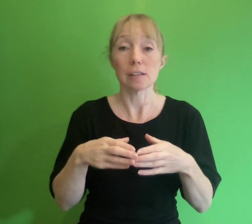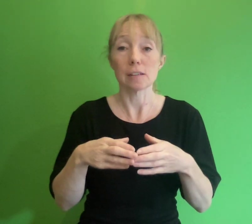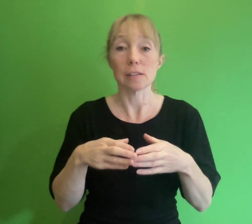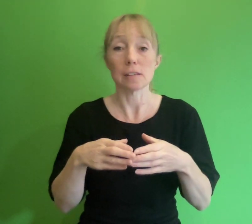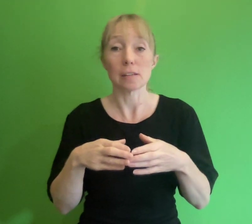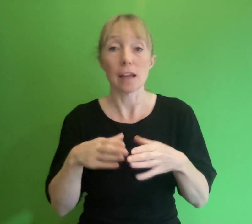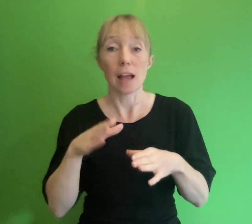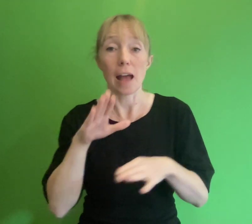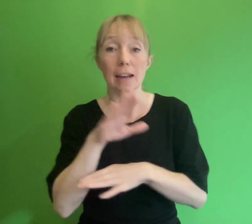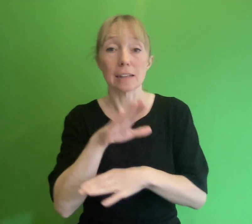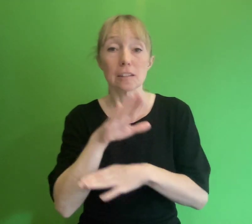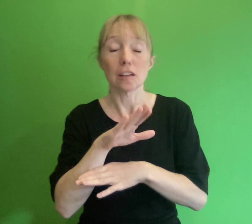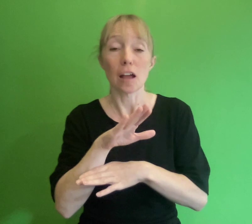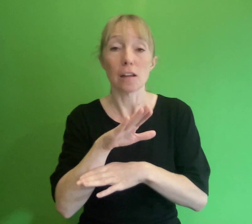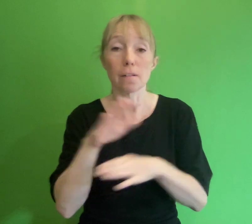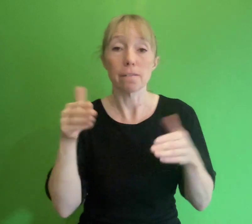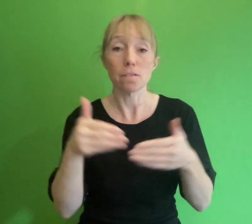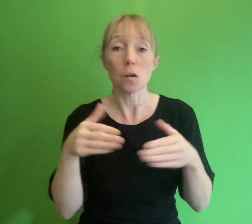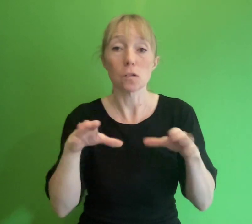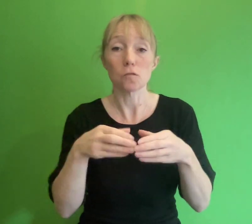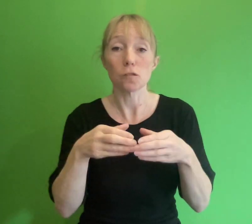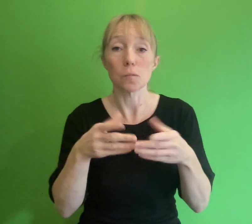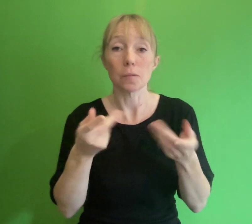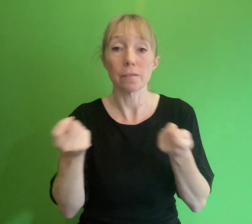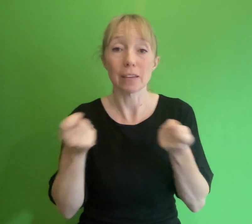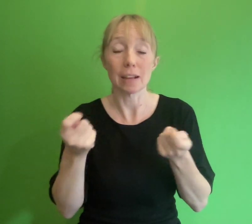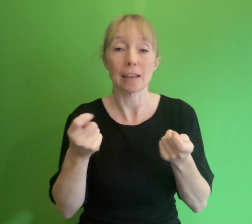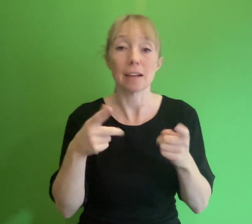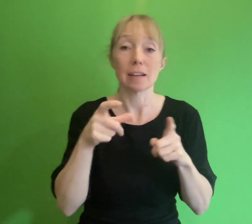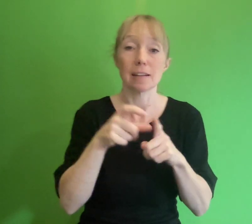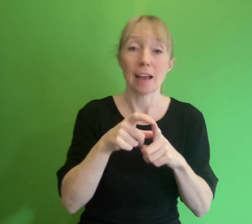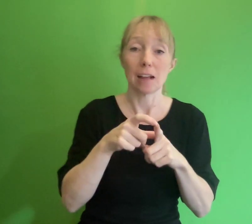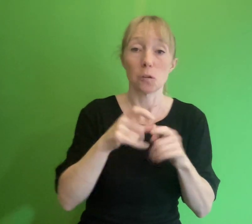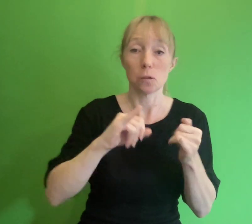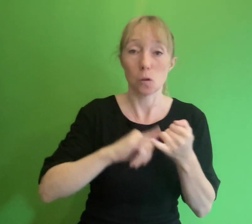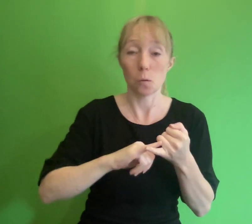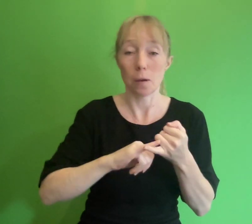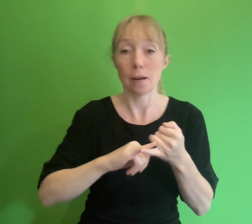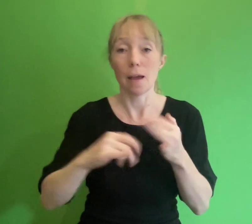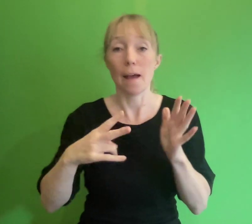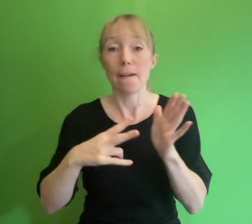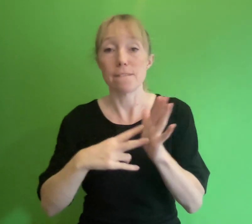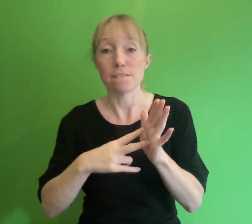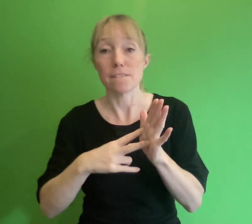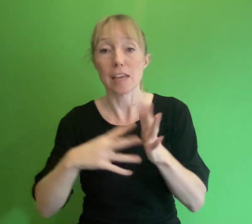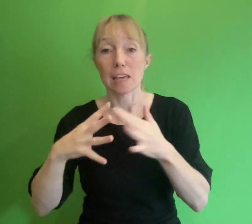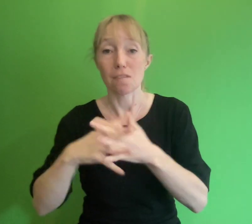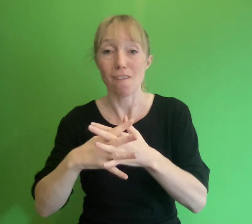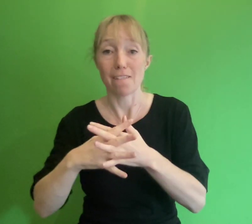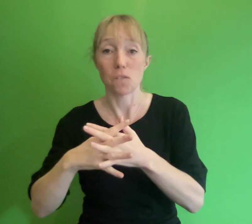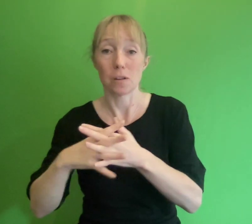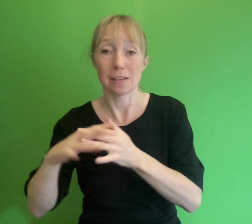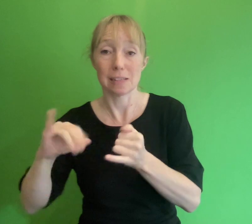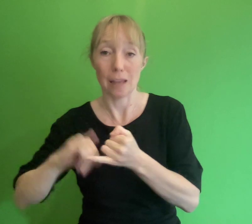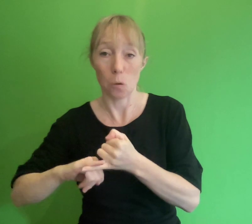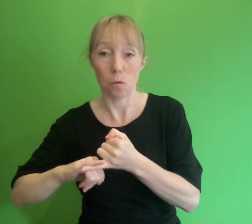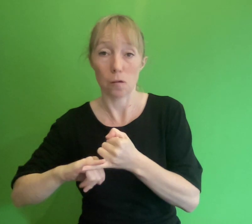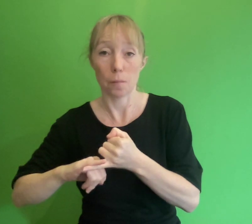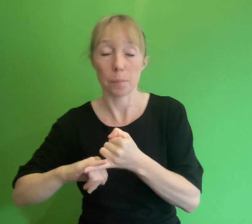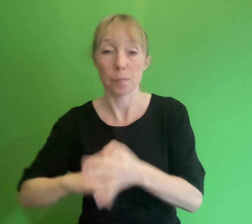group facilitators, Daniel Sluman and Vicky Rerford-Sinnott.